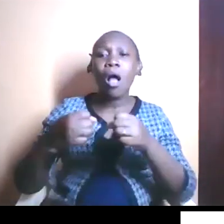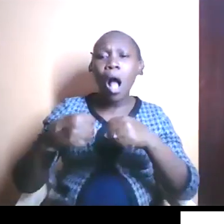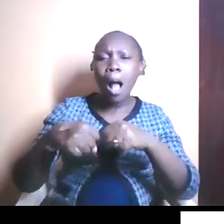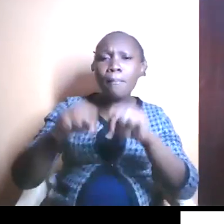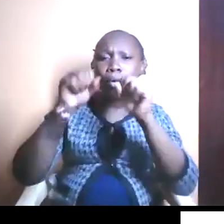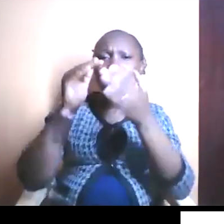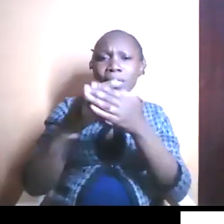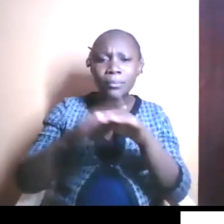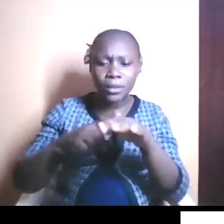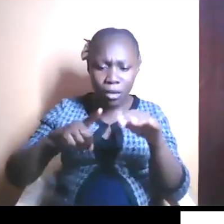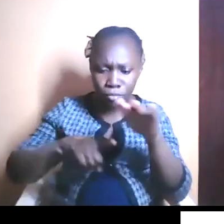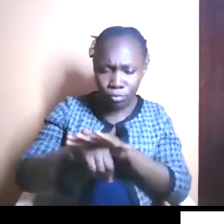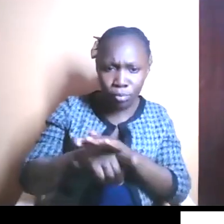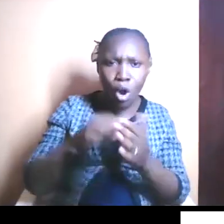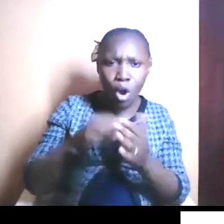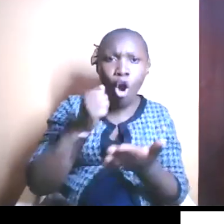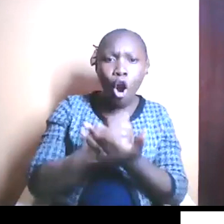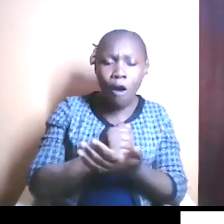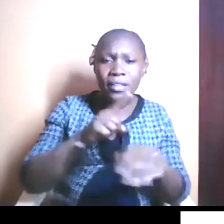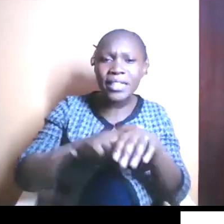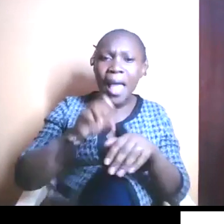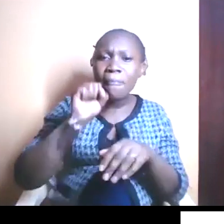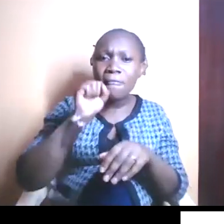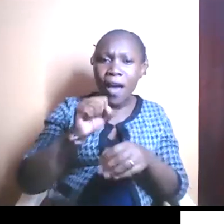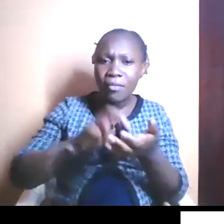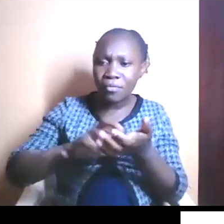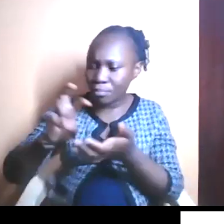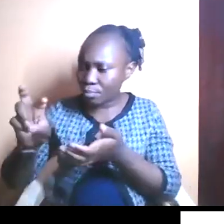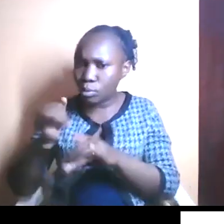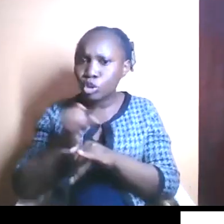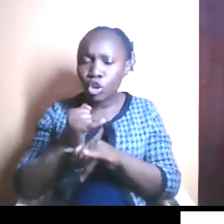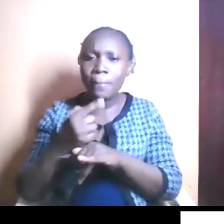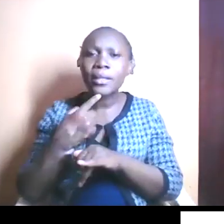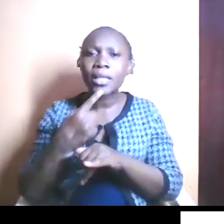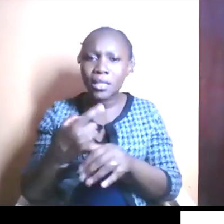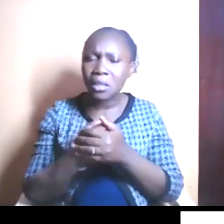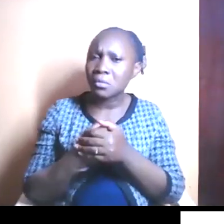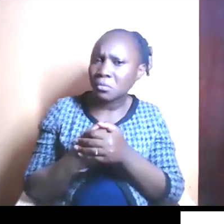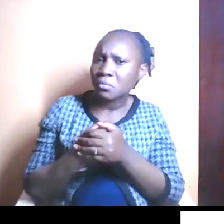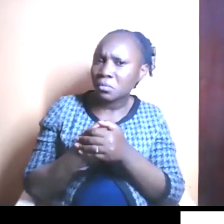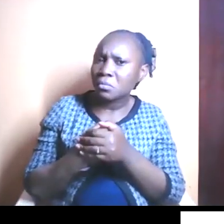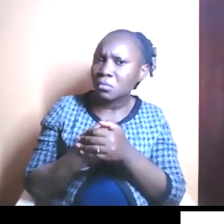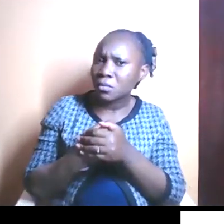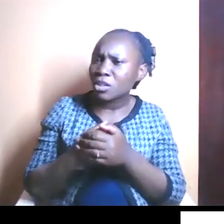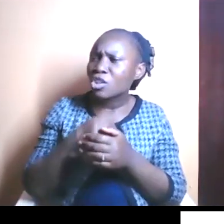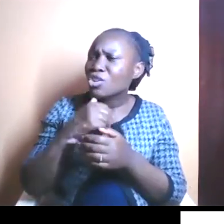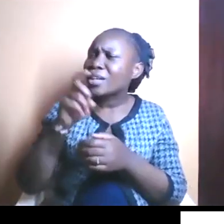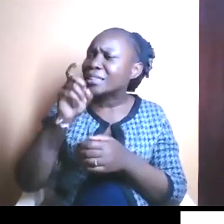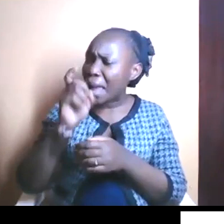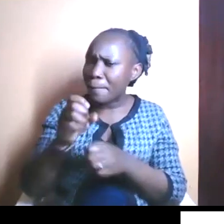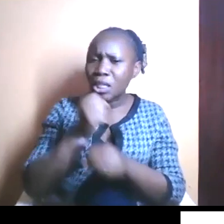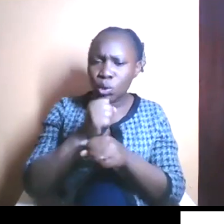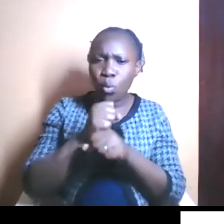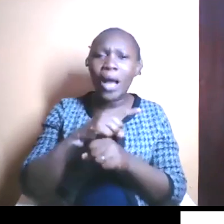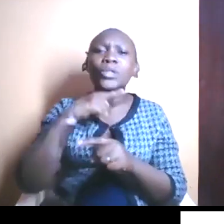at 5 p.m. is a good boss. They're just saying to everybody, you don't have to be killed by this work.